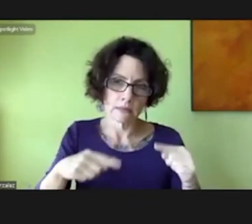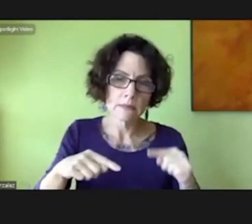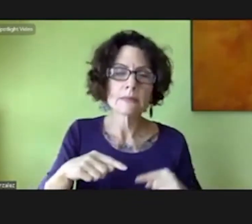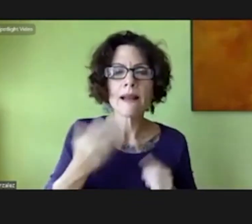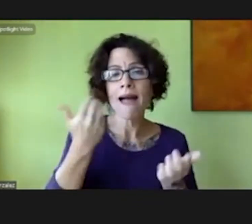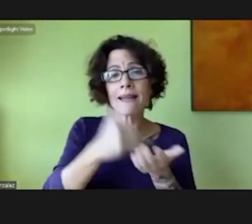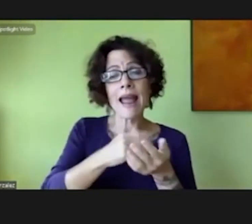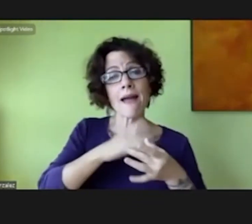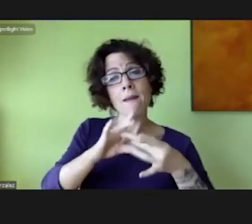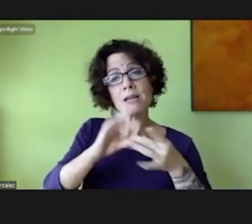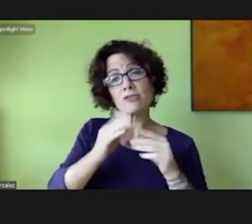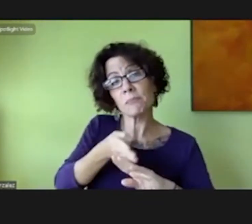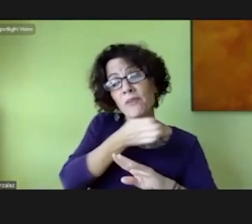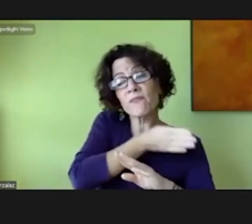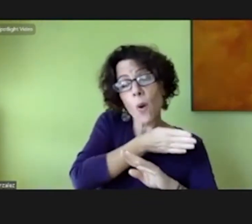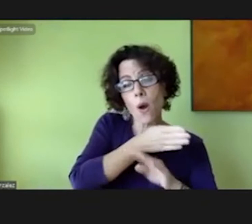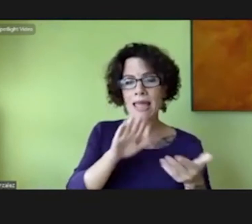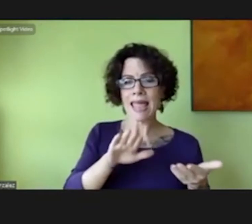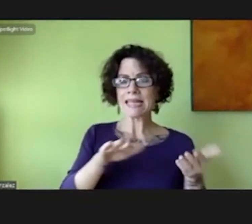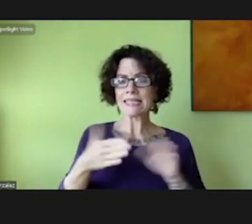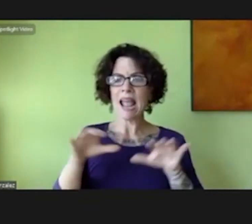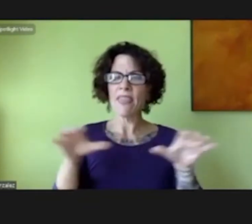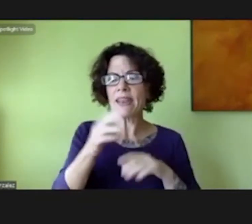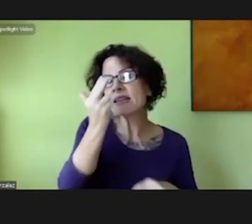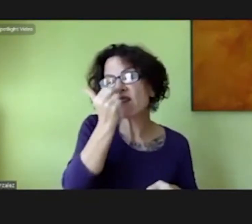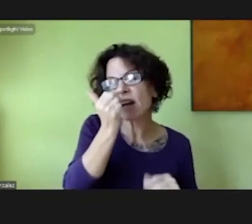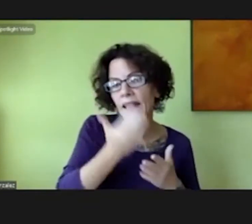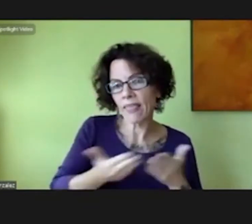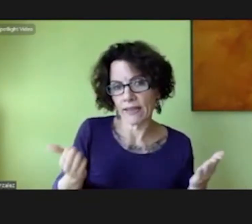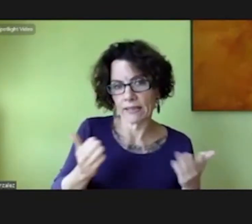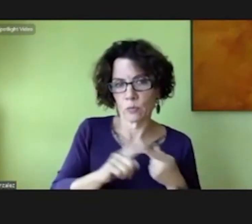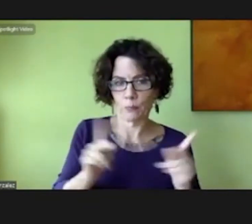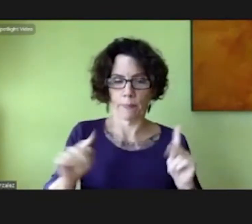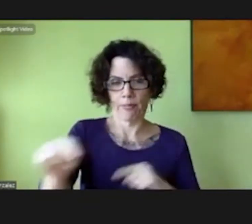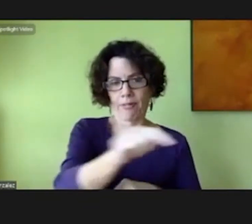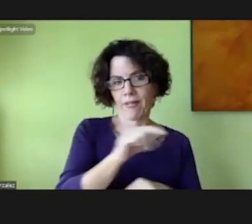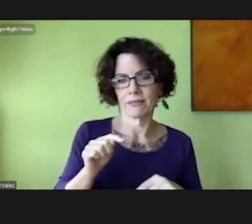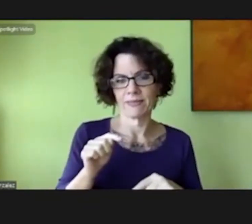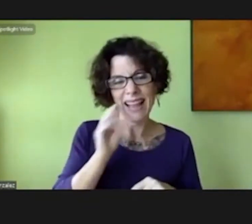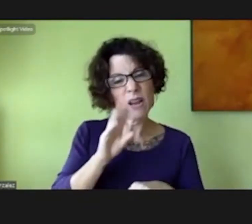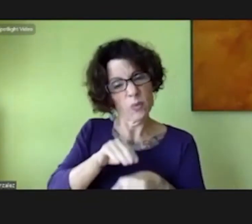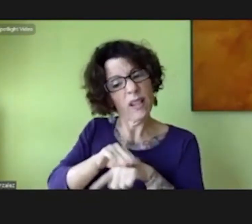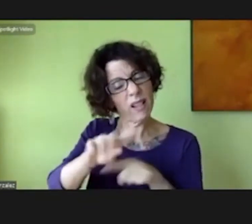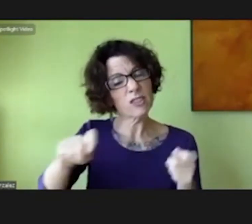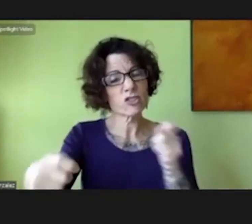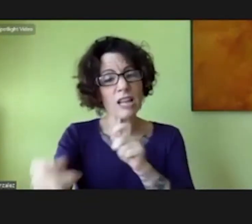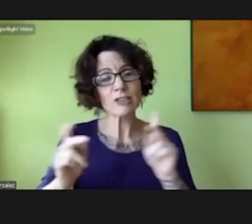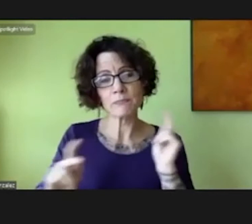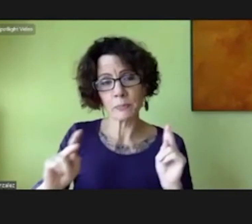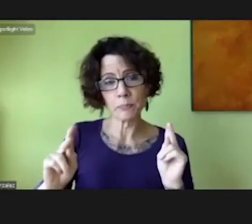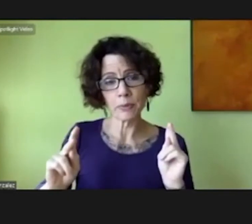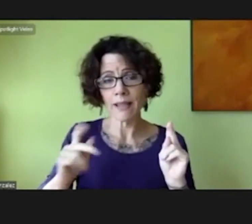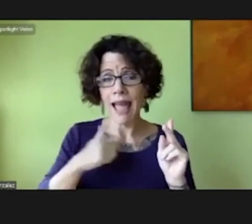lead to many opportunities to come up with arguments and fights, and that will happen. As